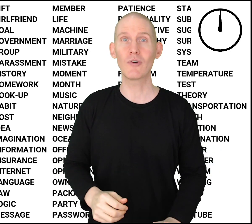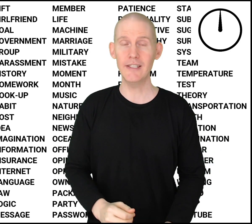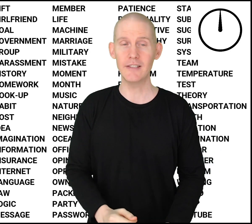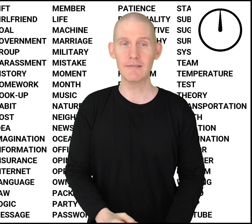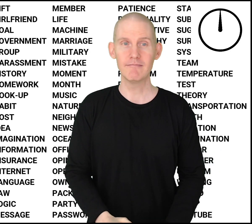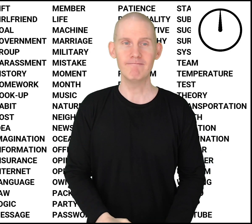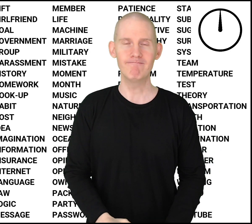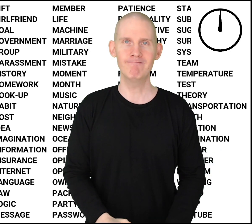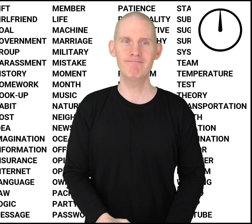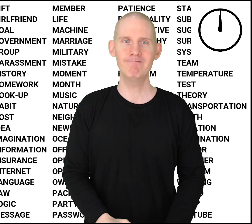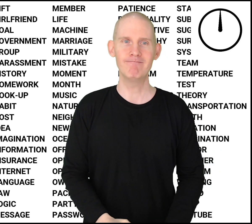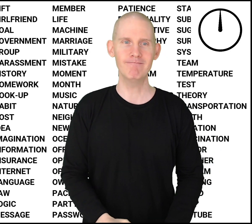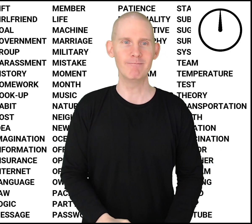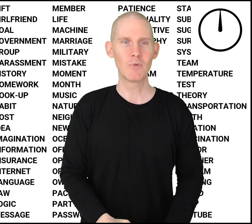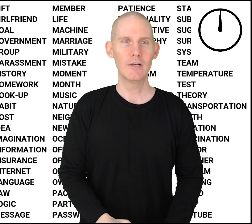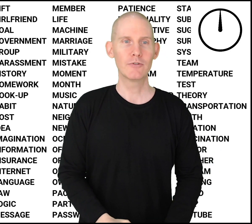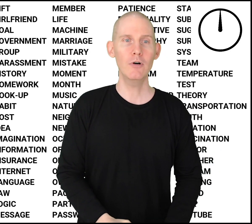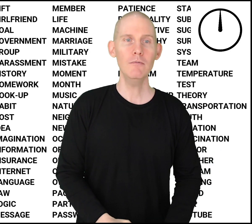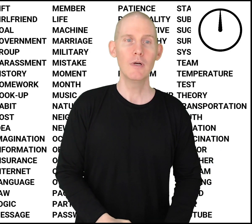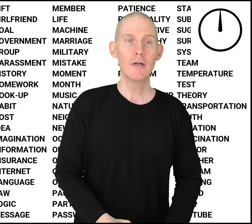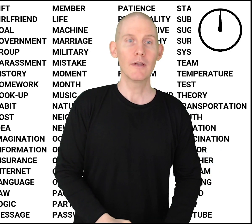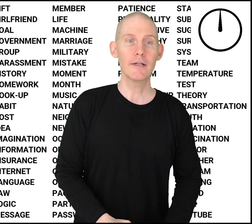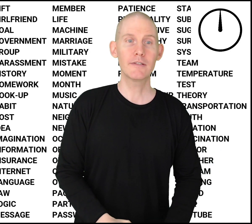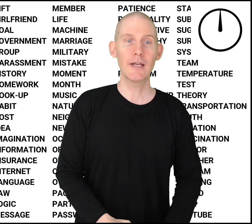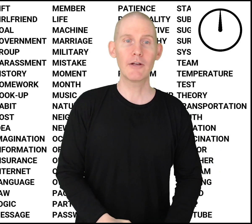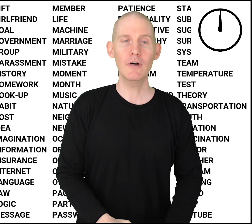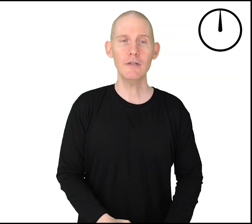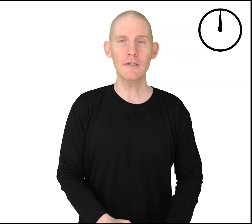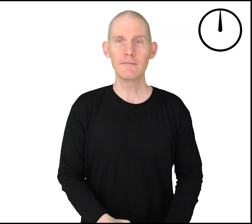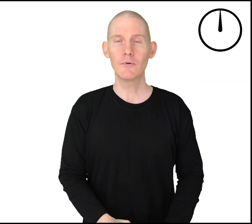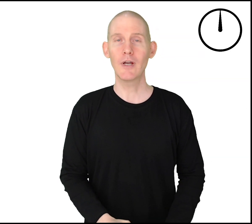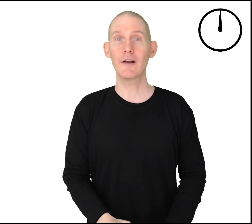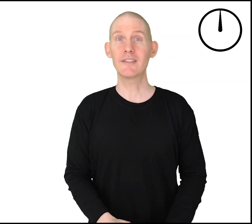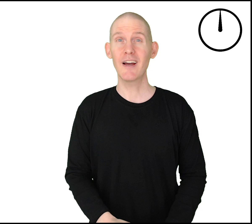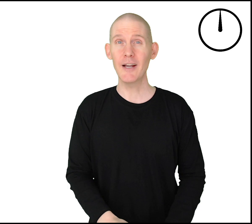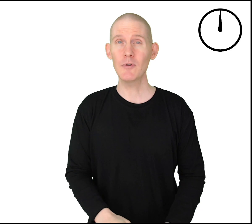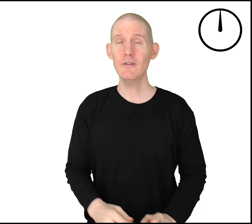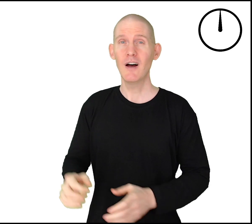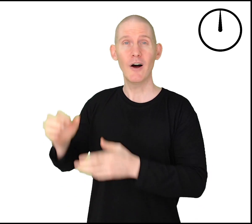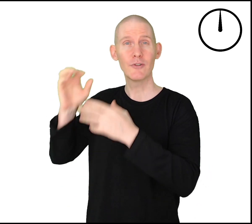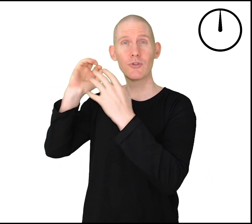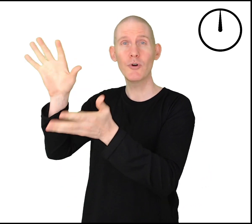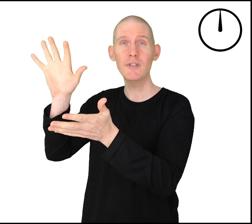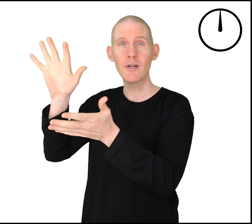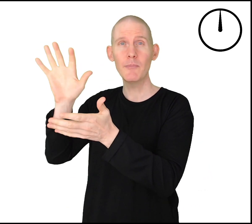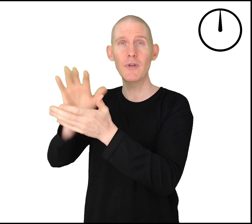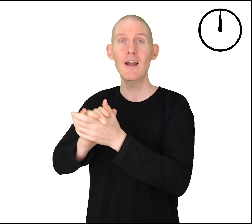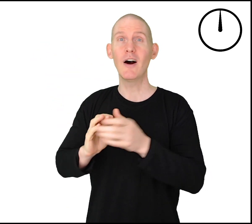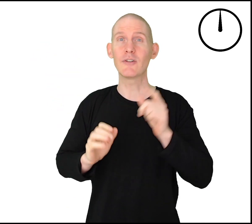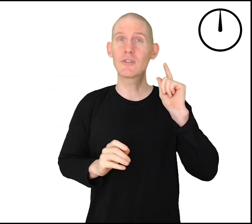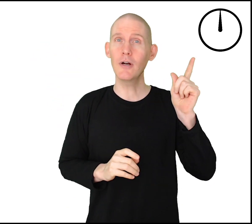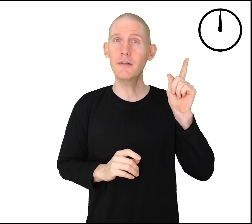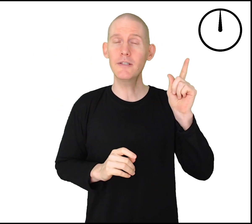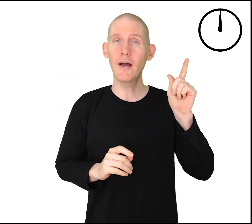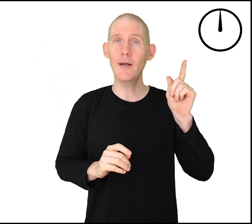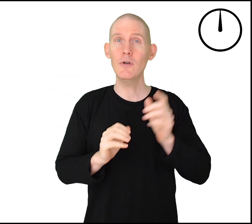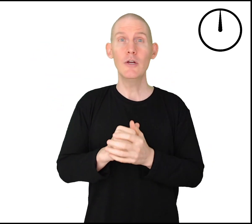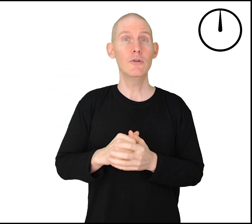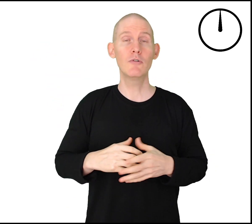crazy. So, let's take a look. We got our timer. I'll show you something. I'll start the timer. You can race